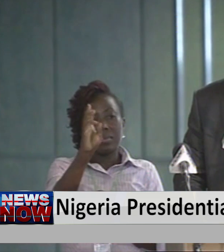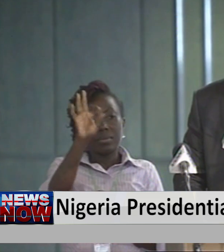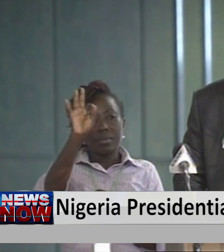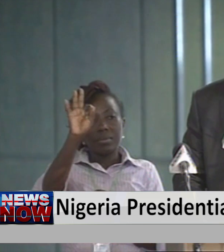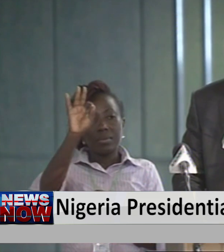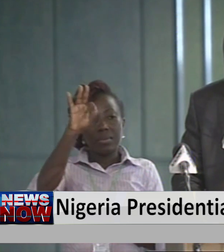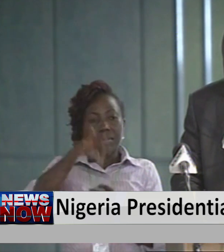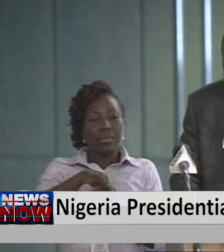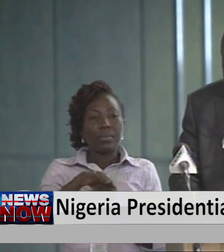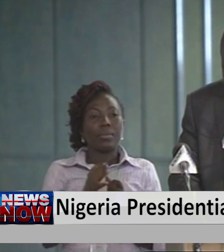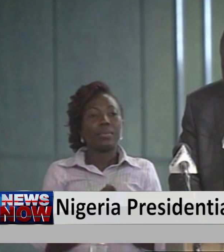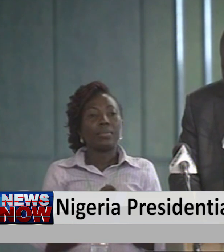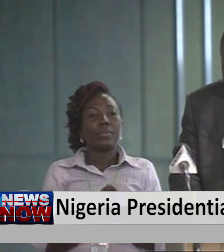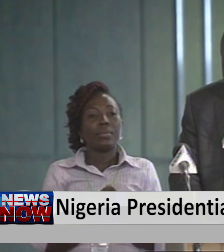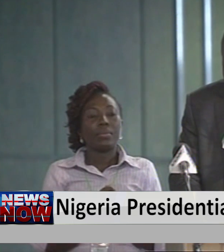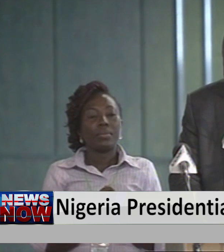269 votes.